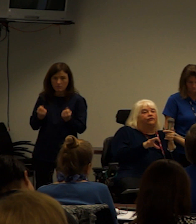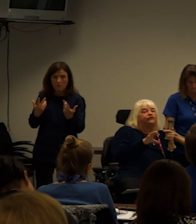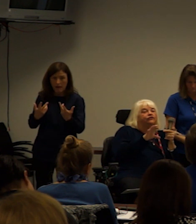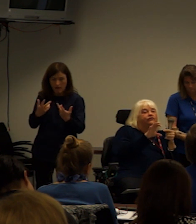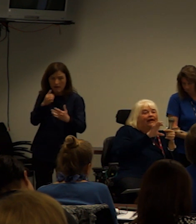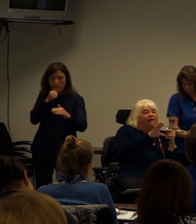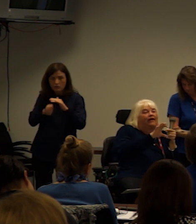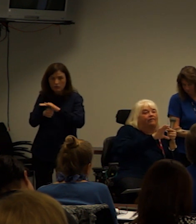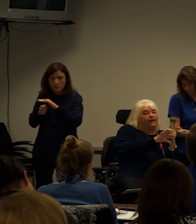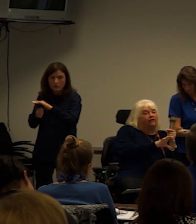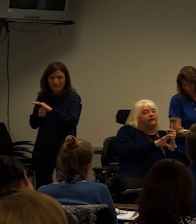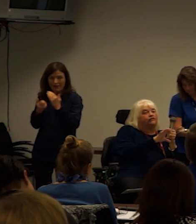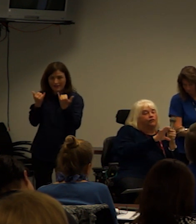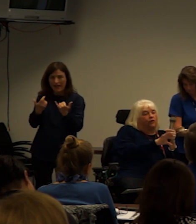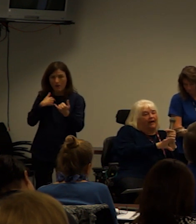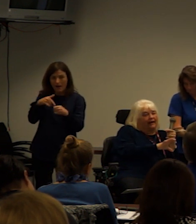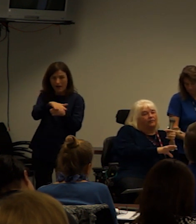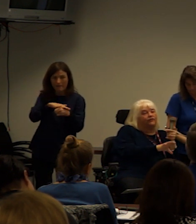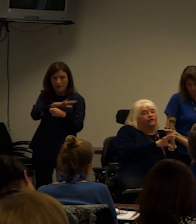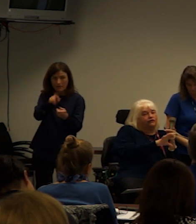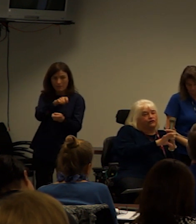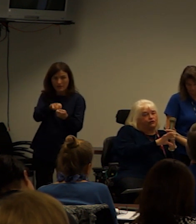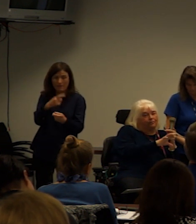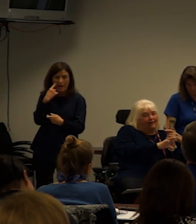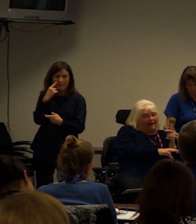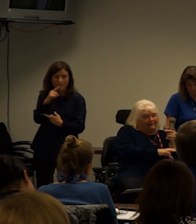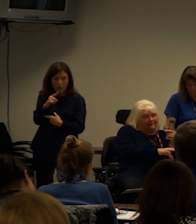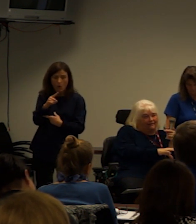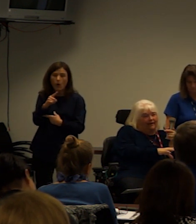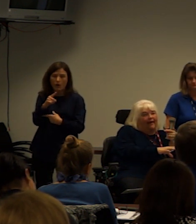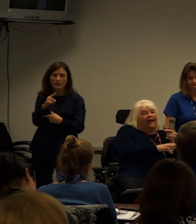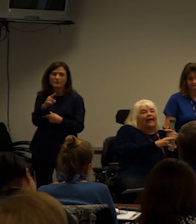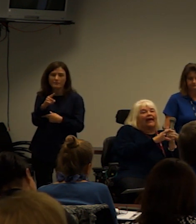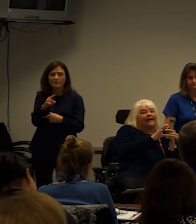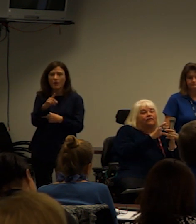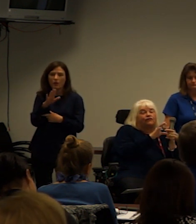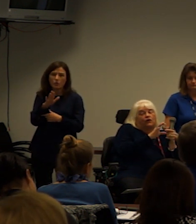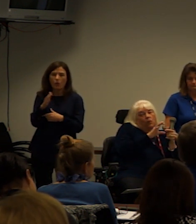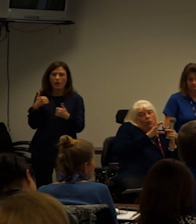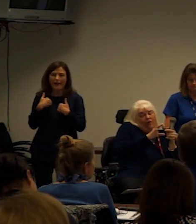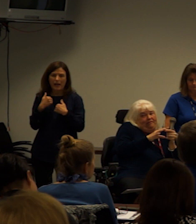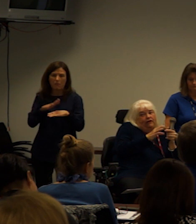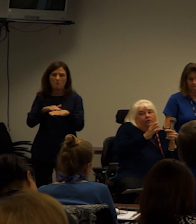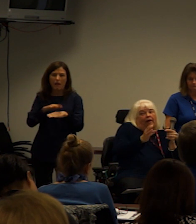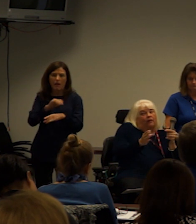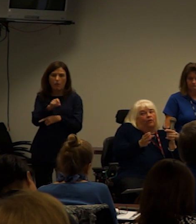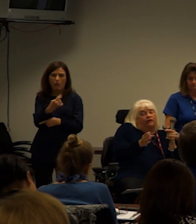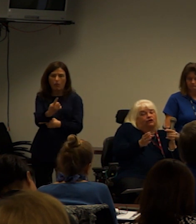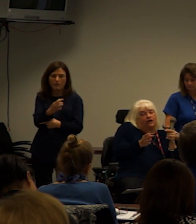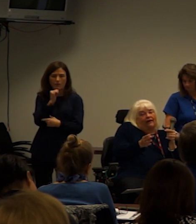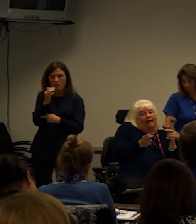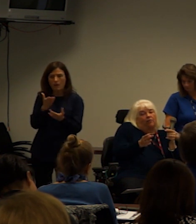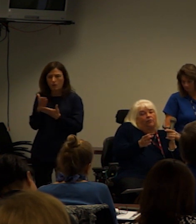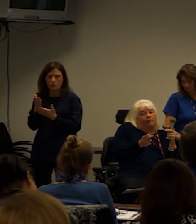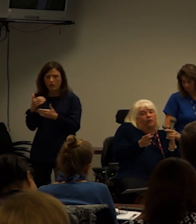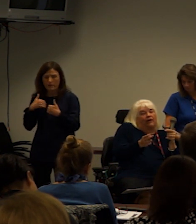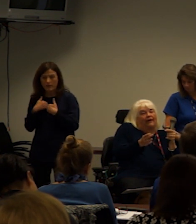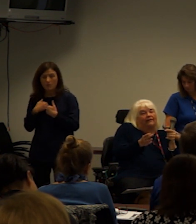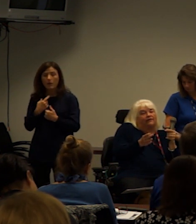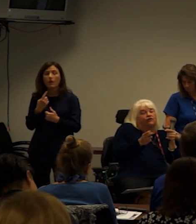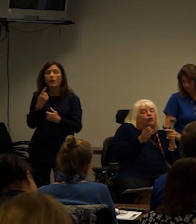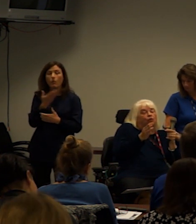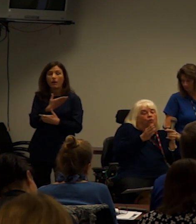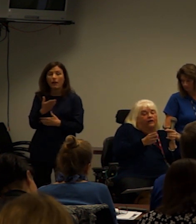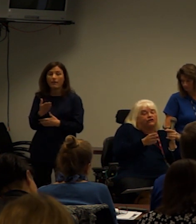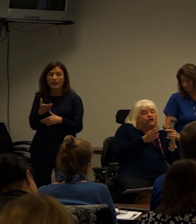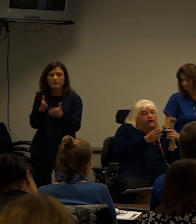the shelters now have areas for animals that are just your pets. Mm-hmm. And so one thing you might want to check out